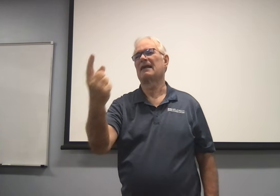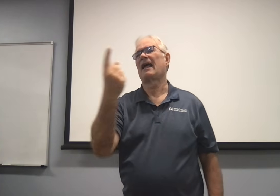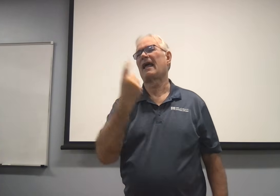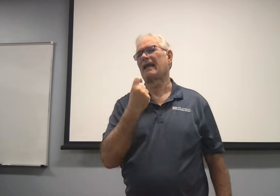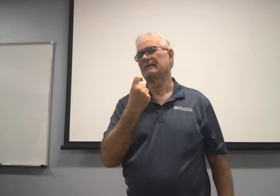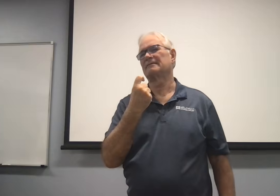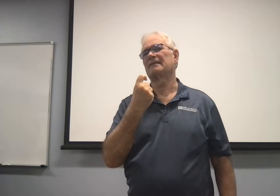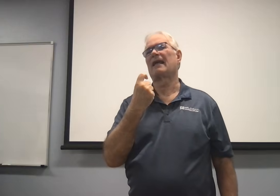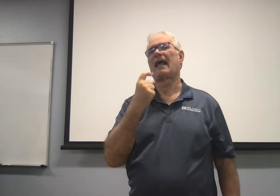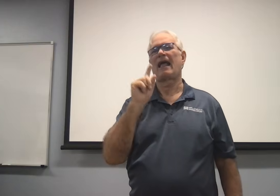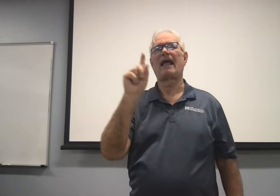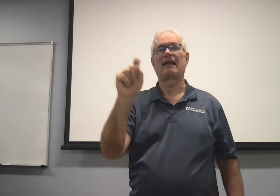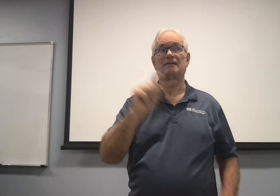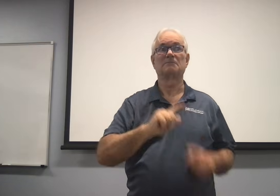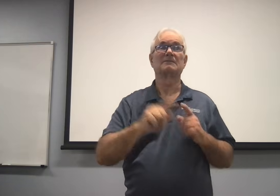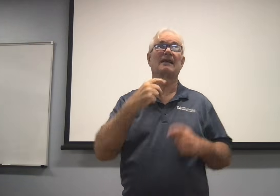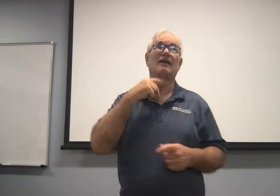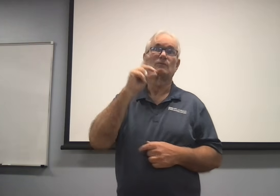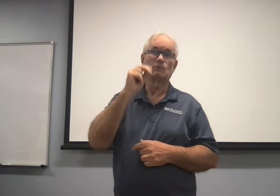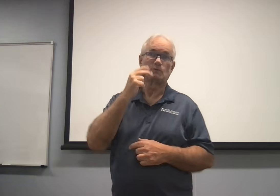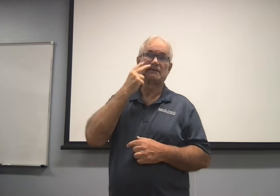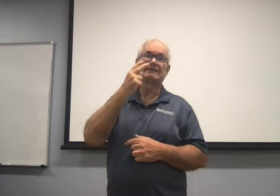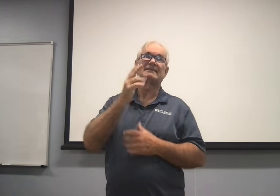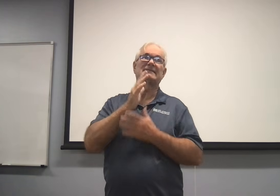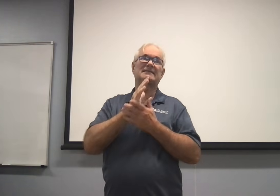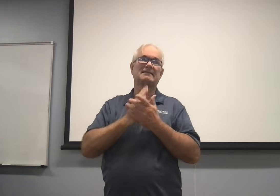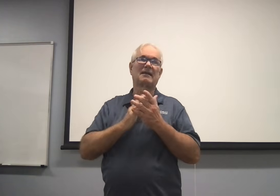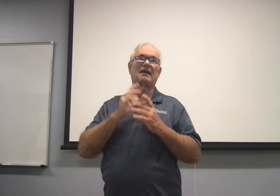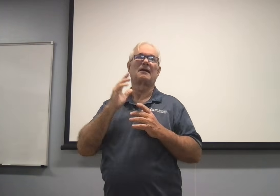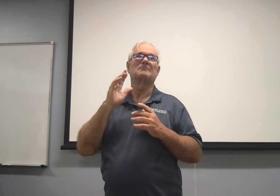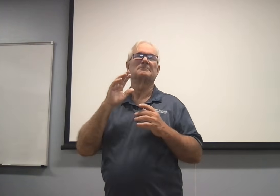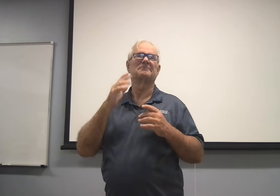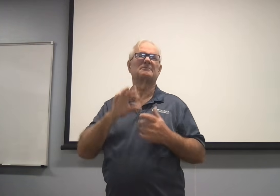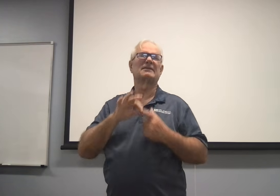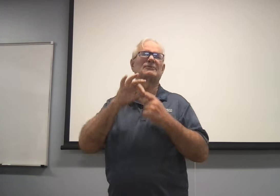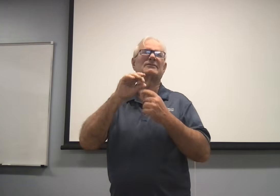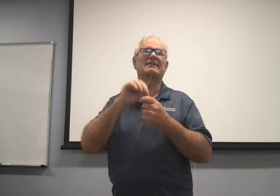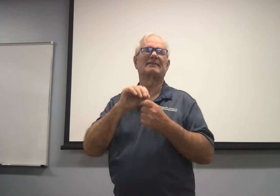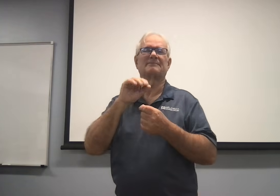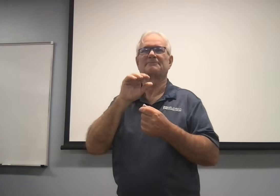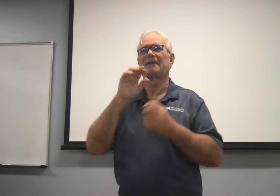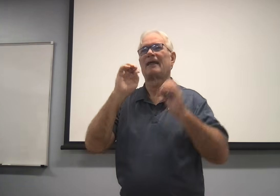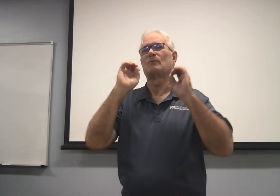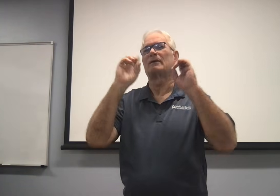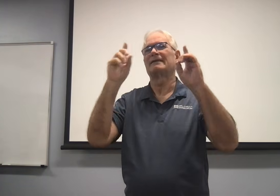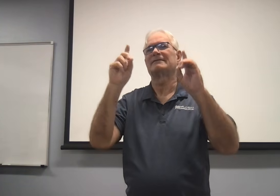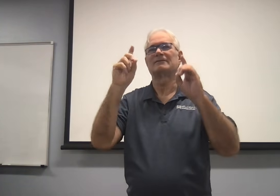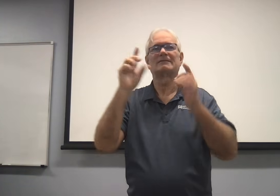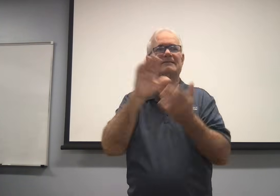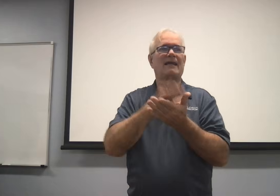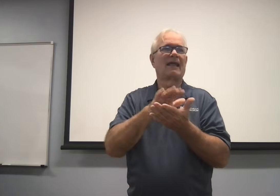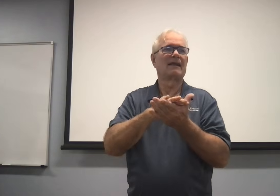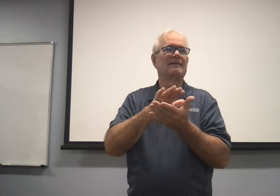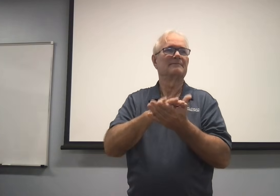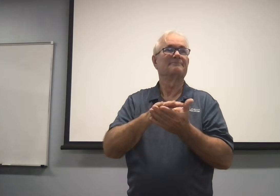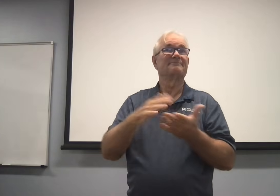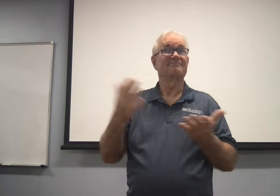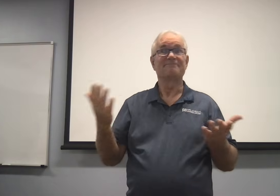I typically use the X hand shape, going outward or inward. You know, it depends on